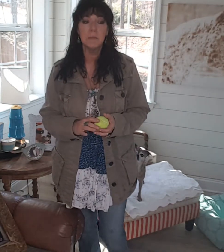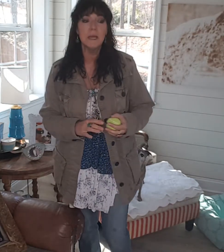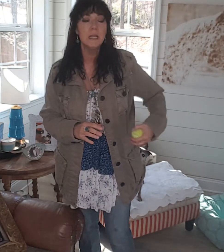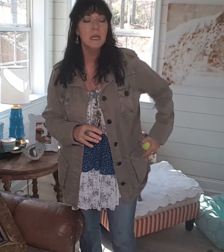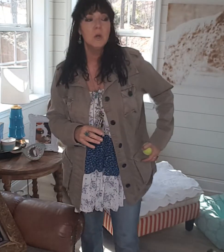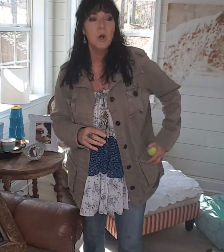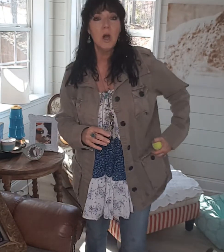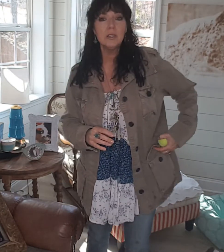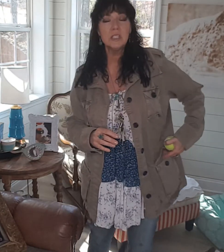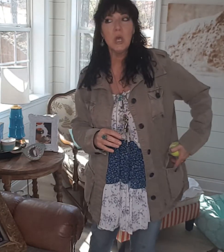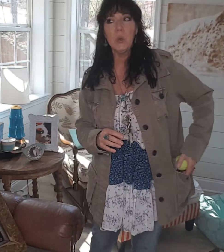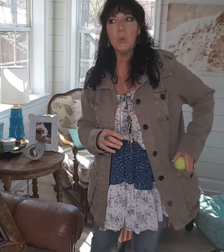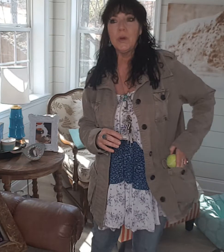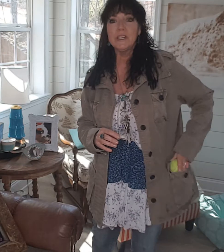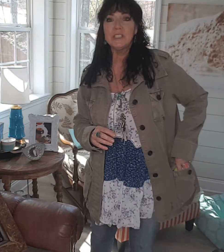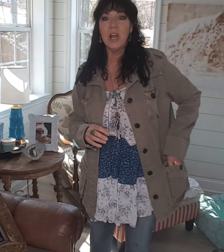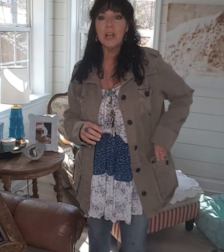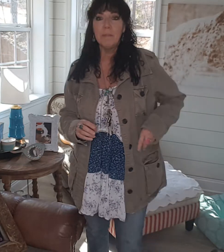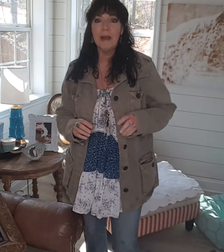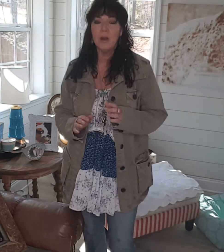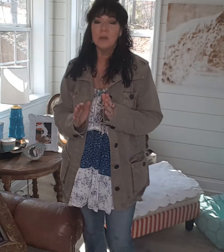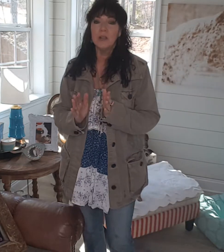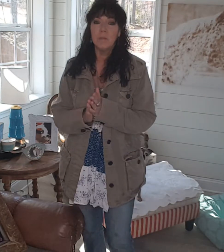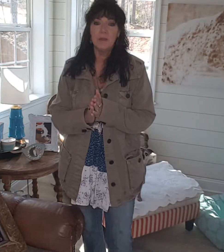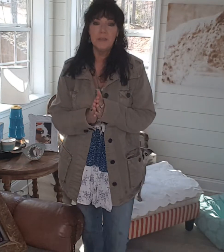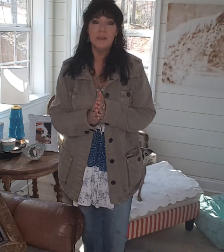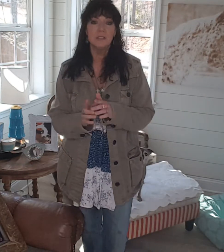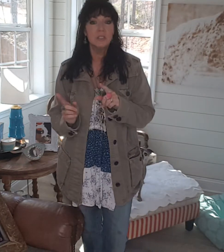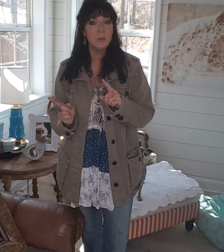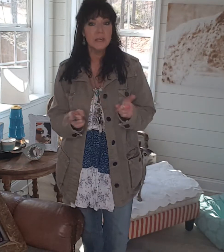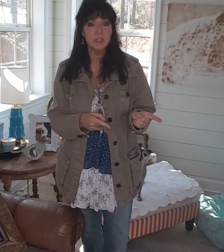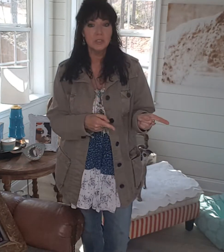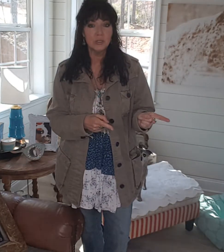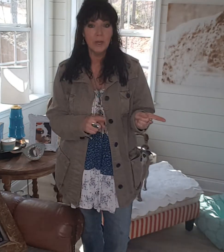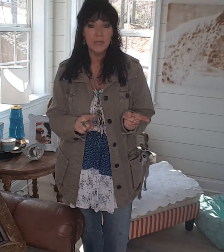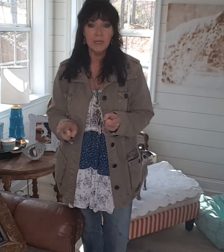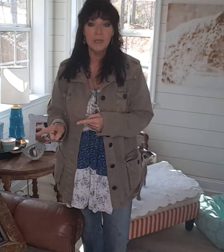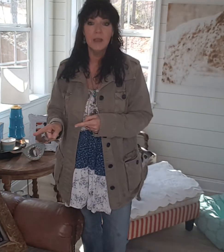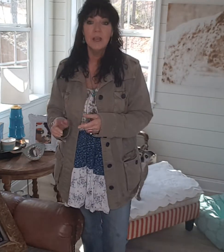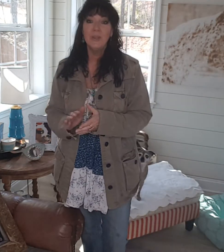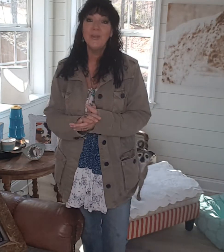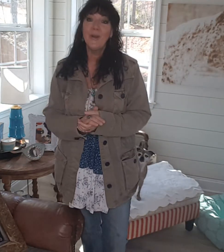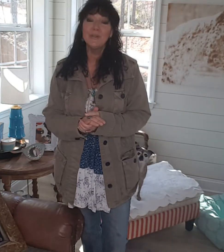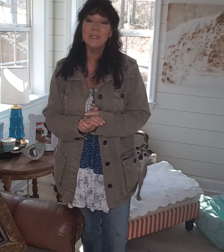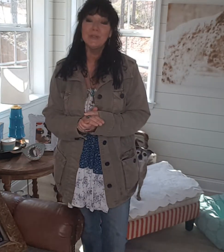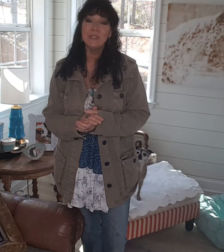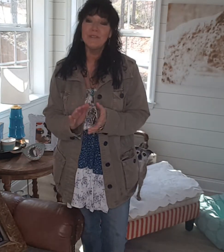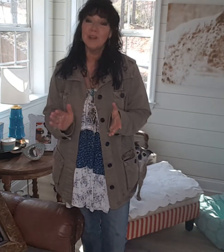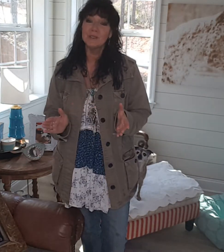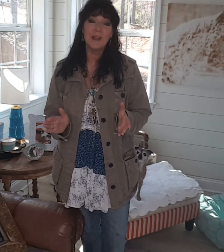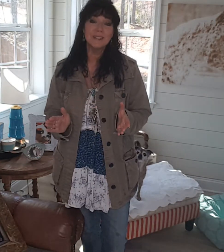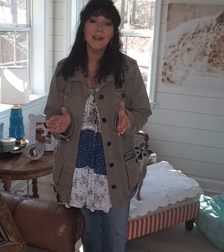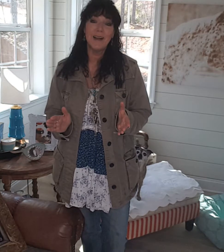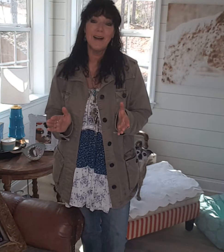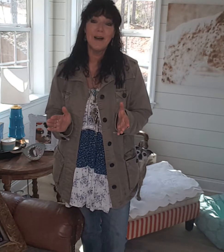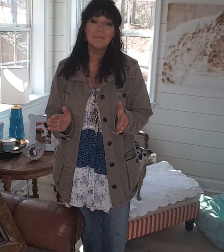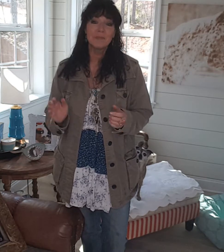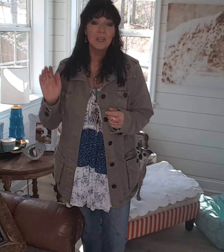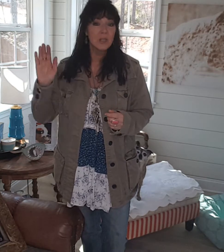but also wanted to talk about a couple of things. Directional training. You go to deafdogsrock.com, go